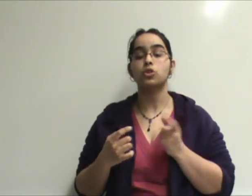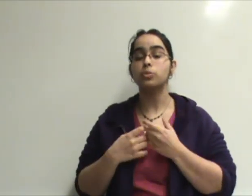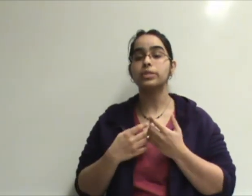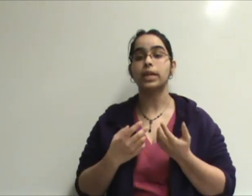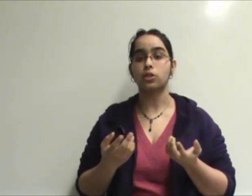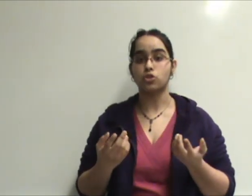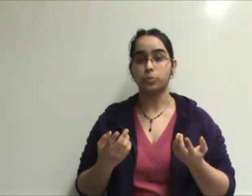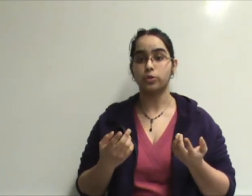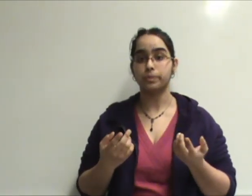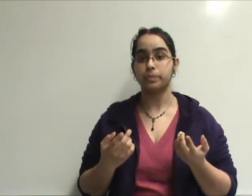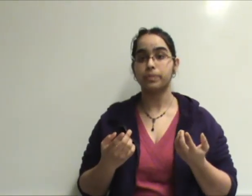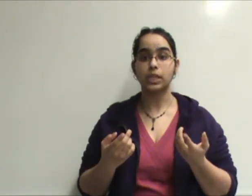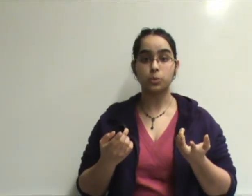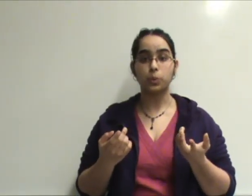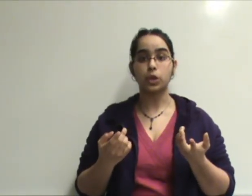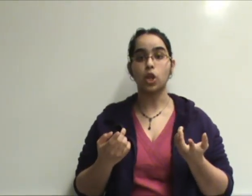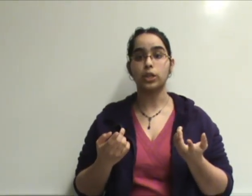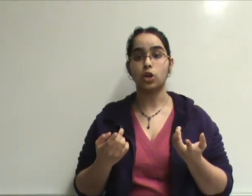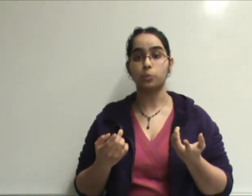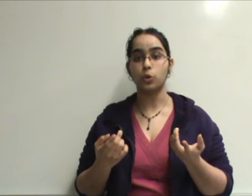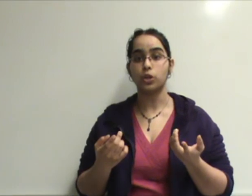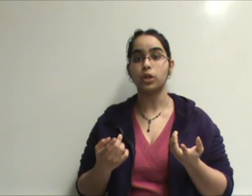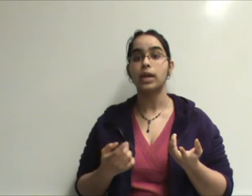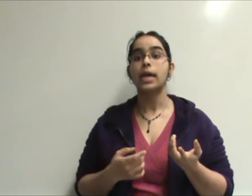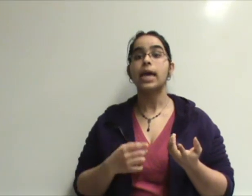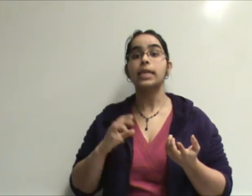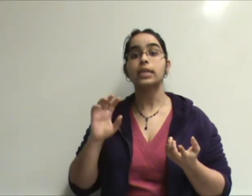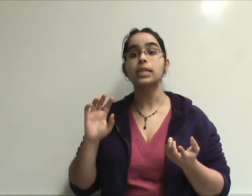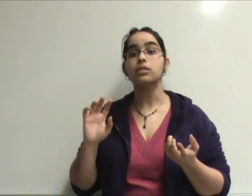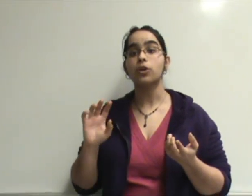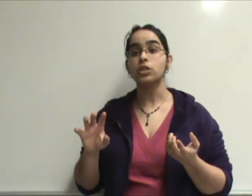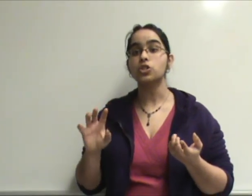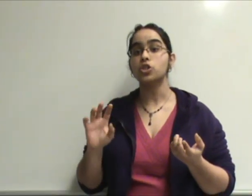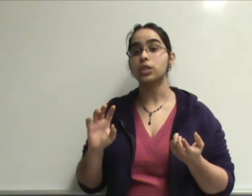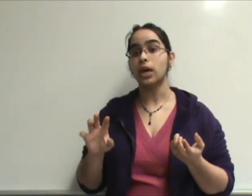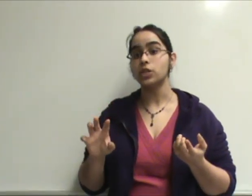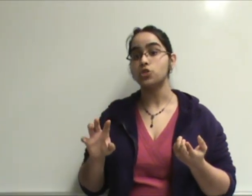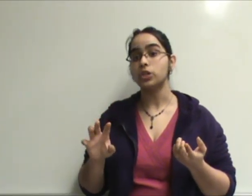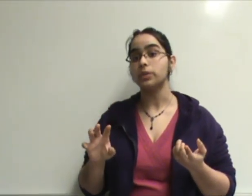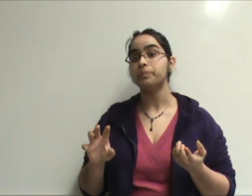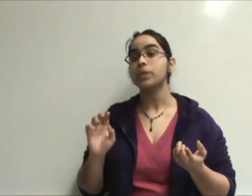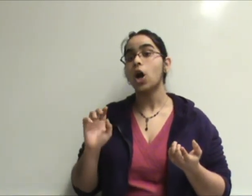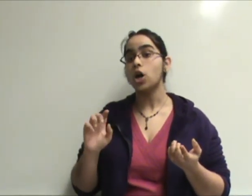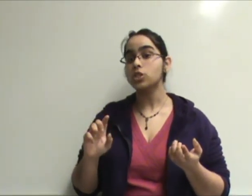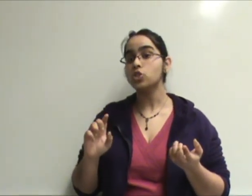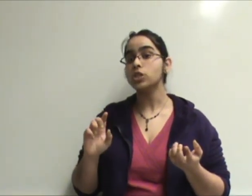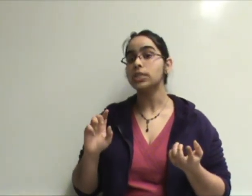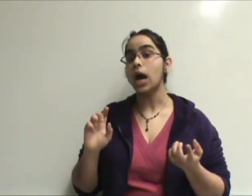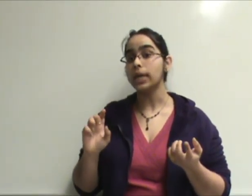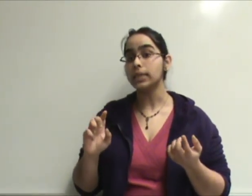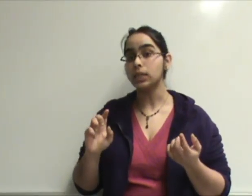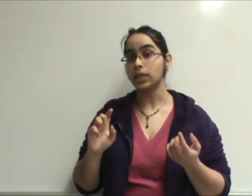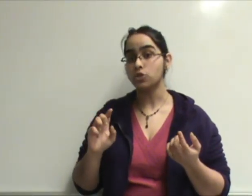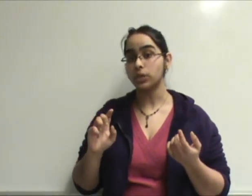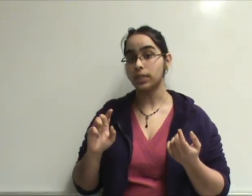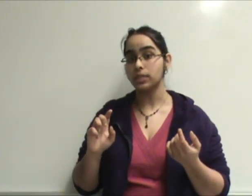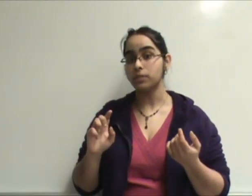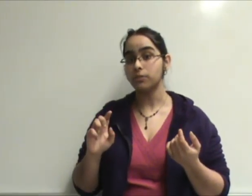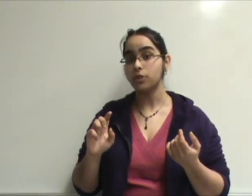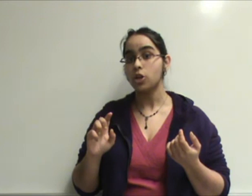almost negligible. That's why we call it nonpolar. In the case of oxygen and hydrogen, oxygen is highly electronegative,